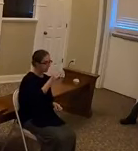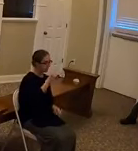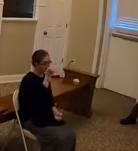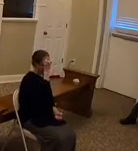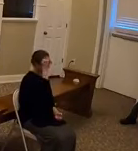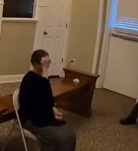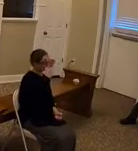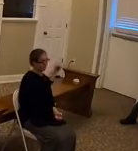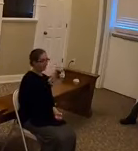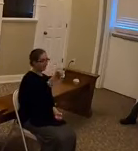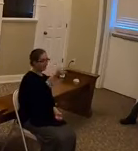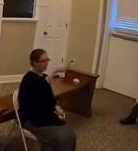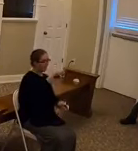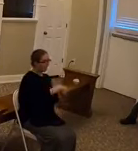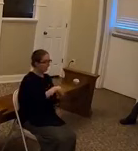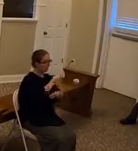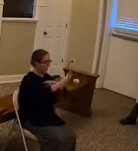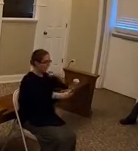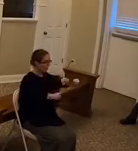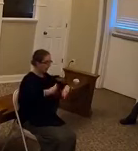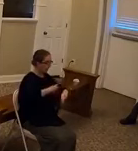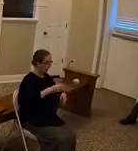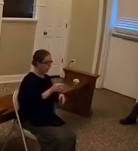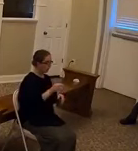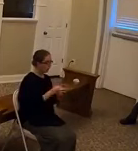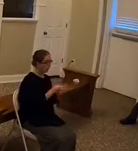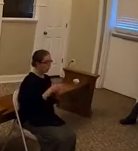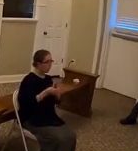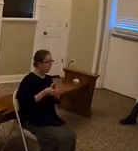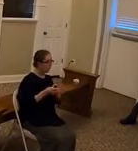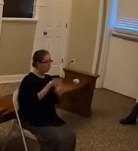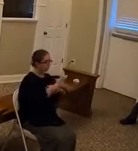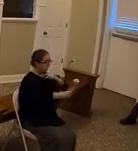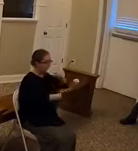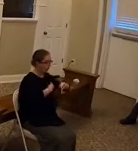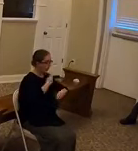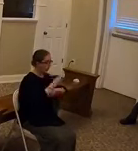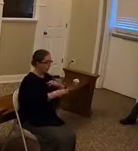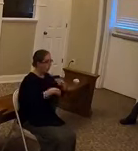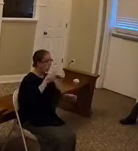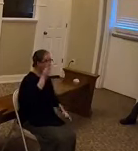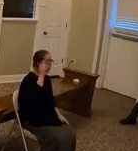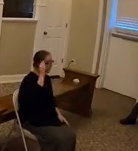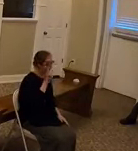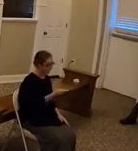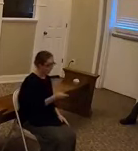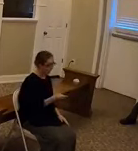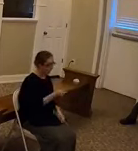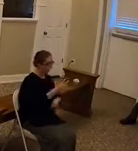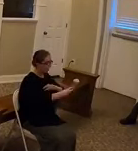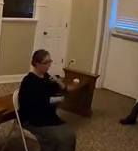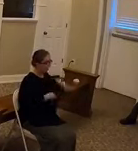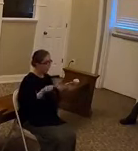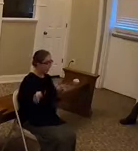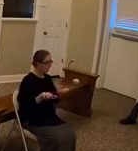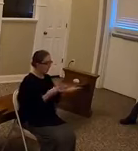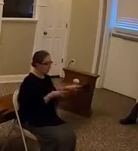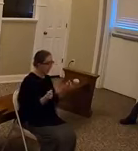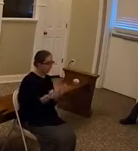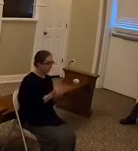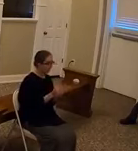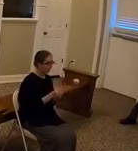concept here? Amen. You were in the world and you were of the world. Oh, come on. The world knew you. Amen. The world partied with